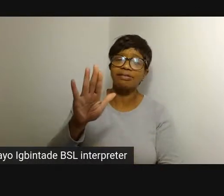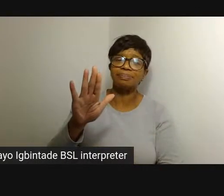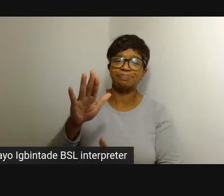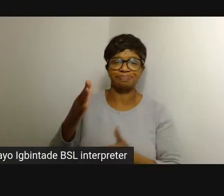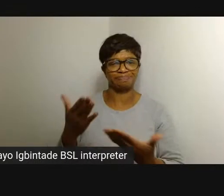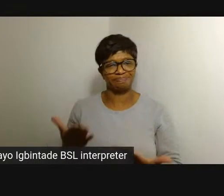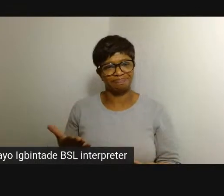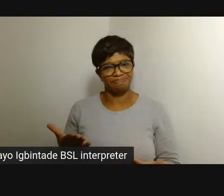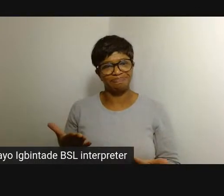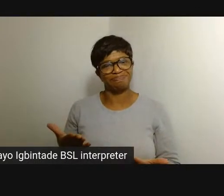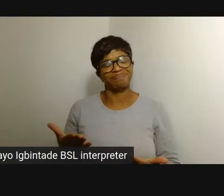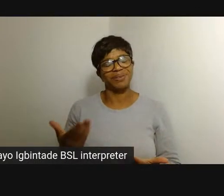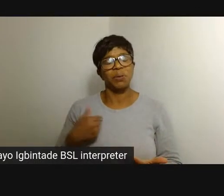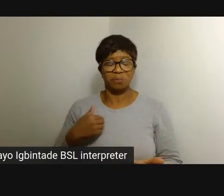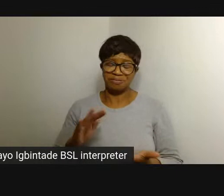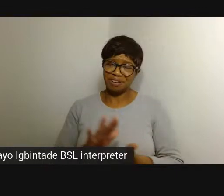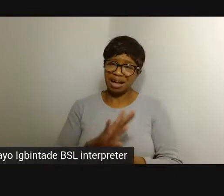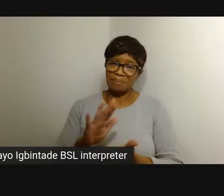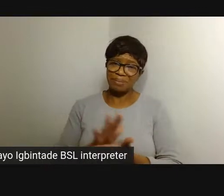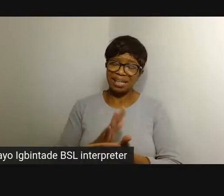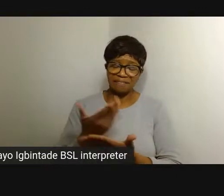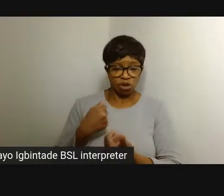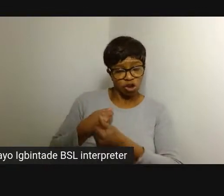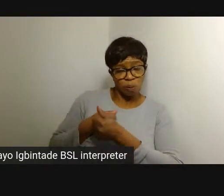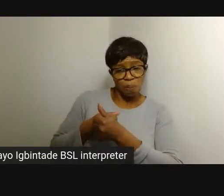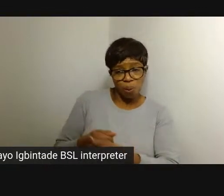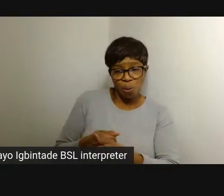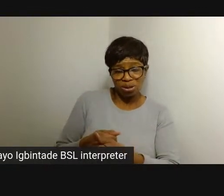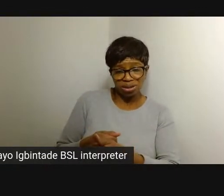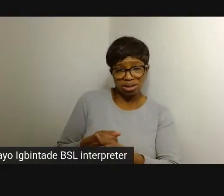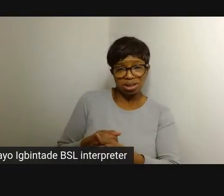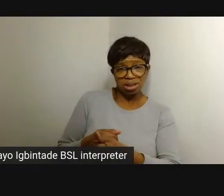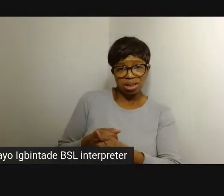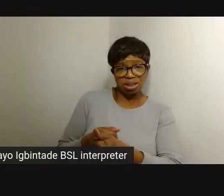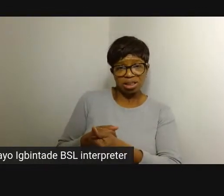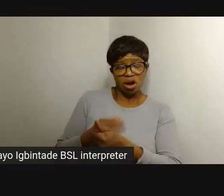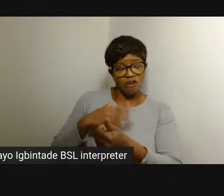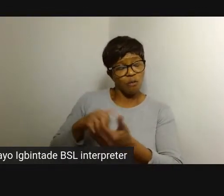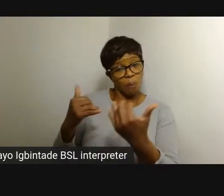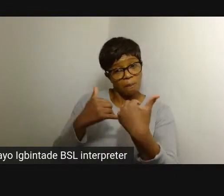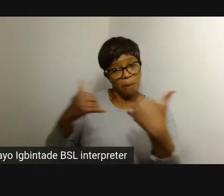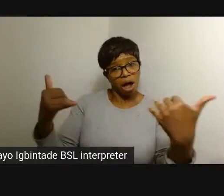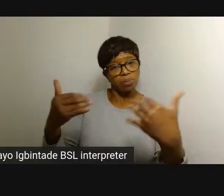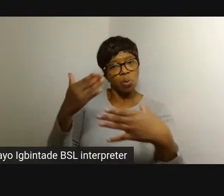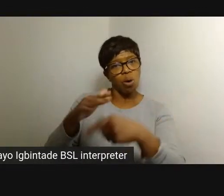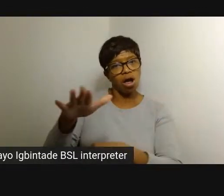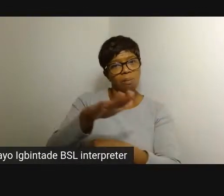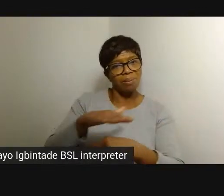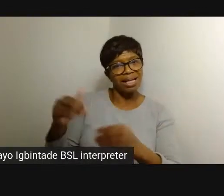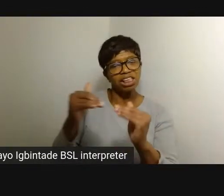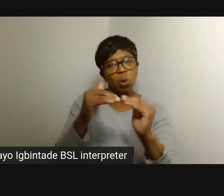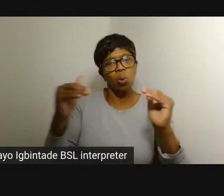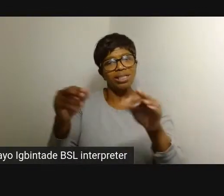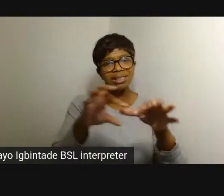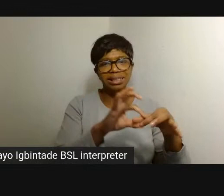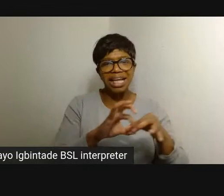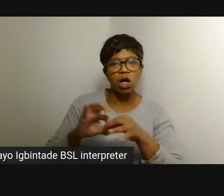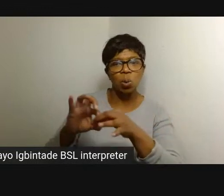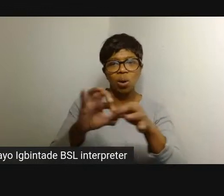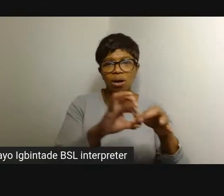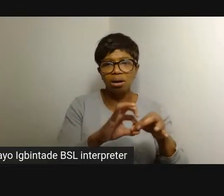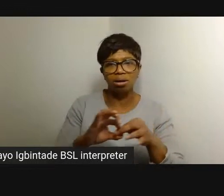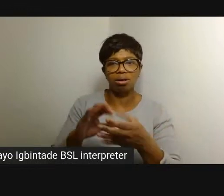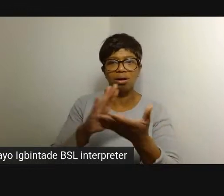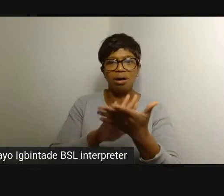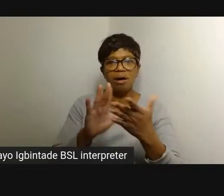Therefore, we are grateful for the support of one of Parliament's workplace equality networks, Parley